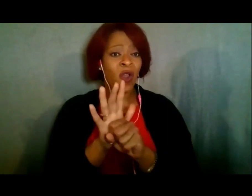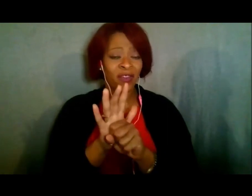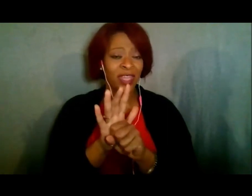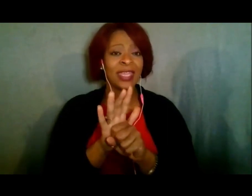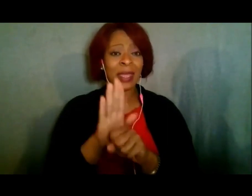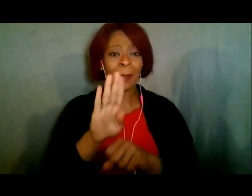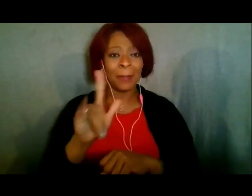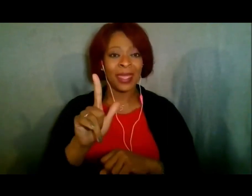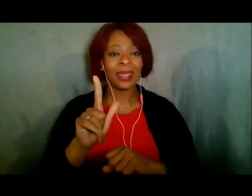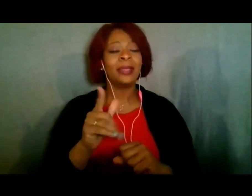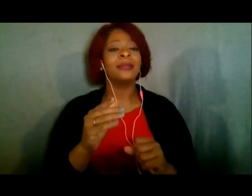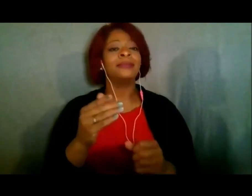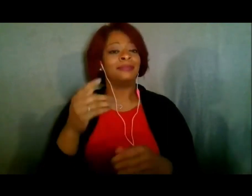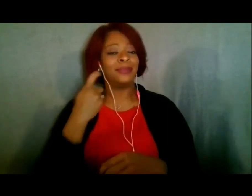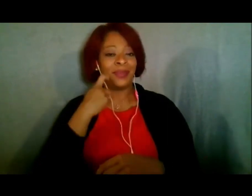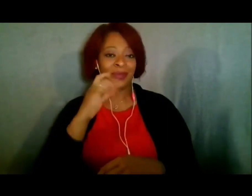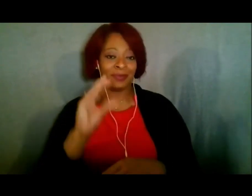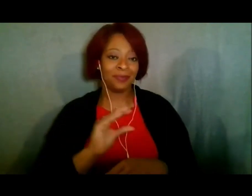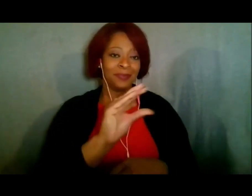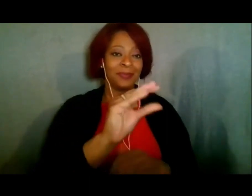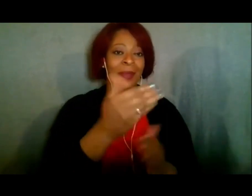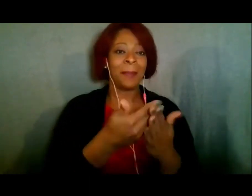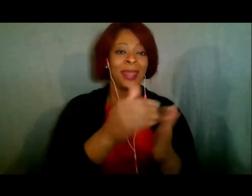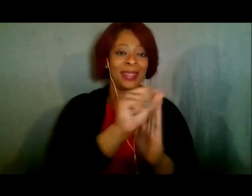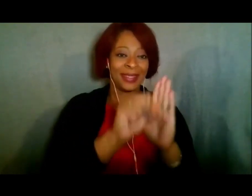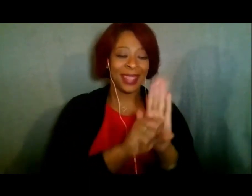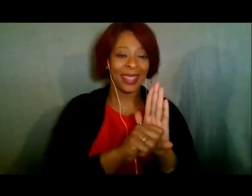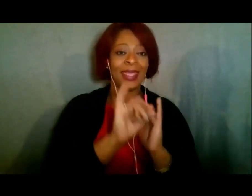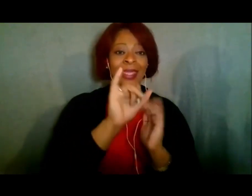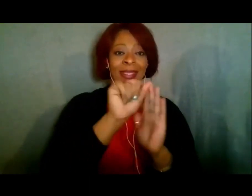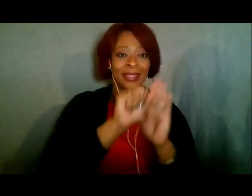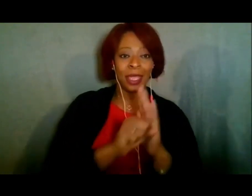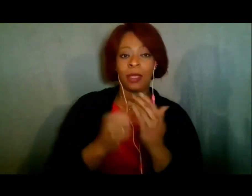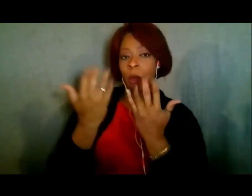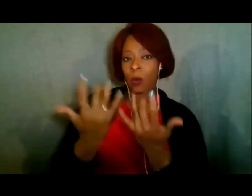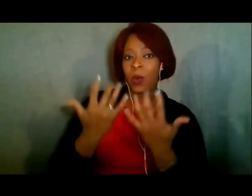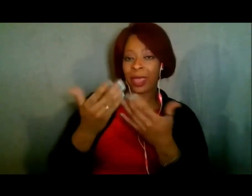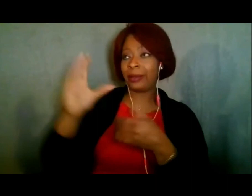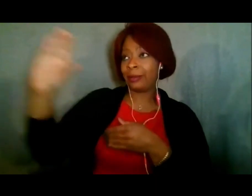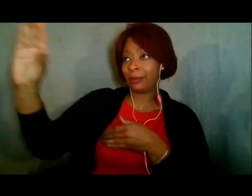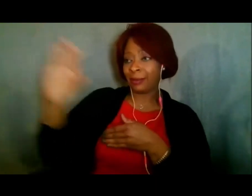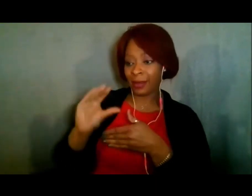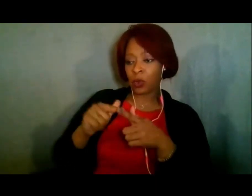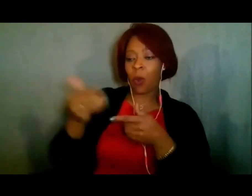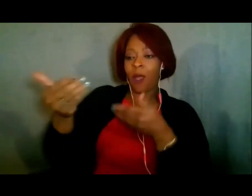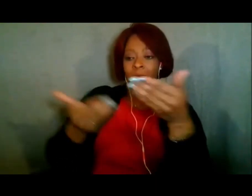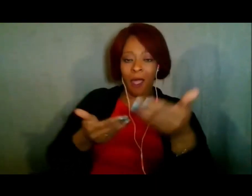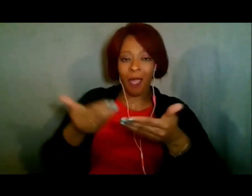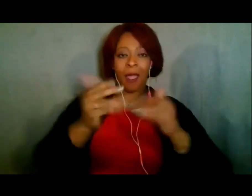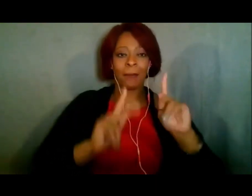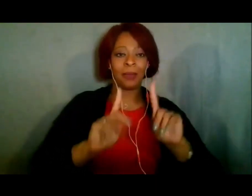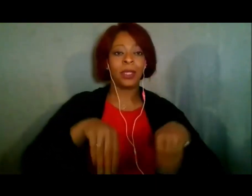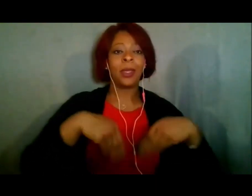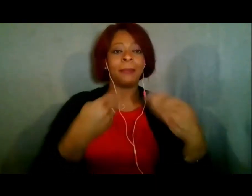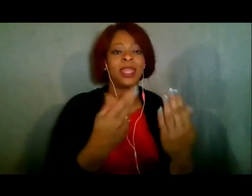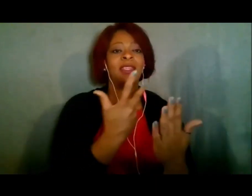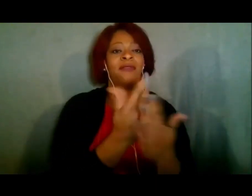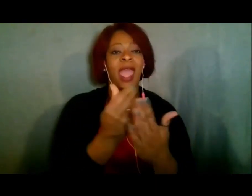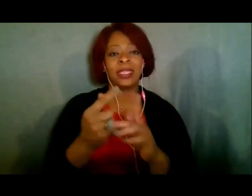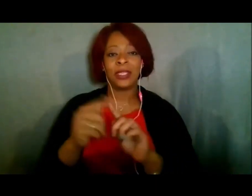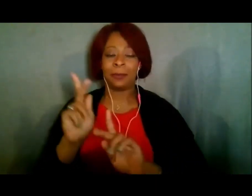to the states, and some of the states are still waiting to get that money to hire people to give vaccines.